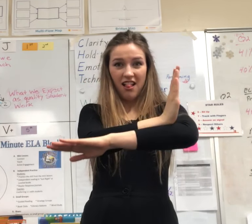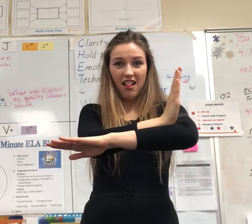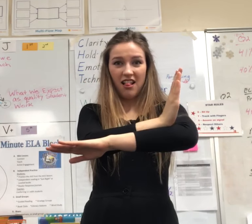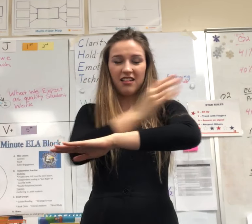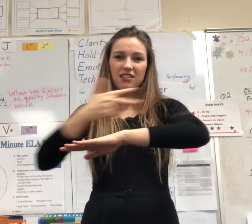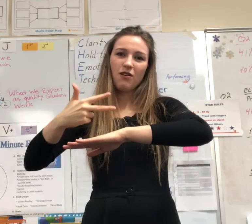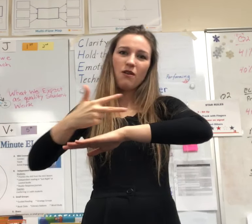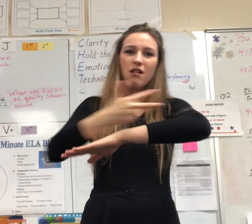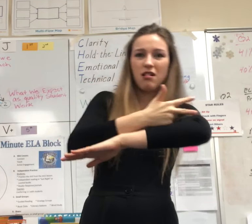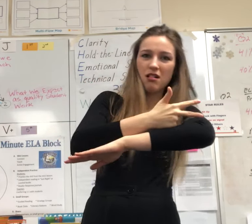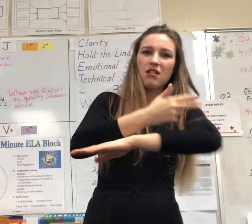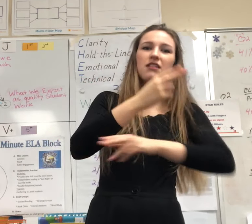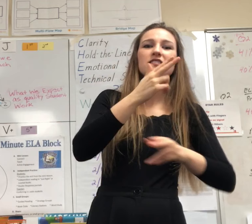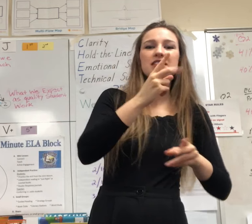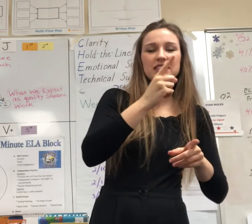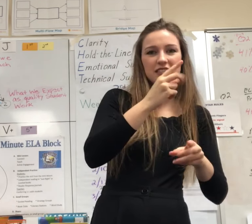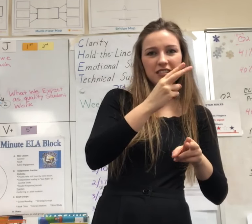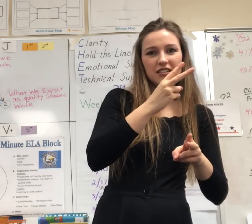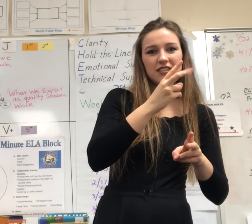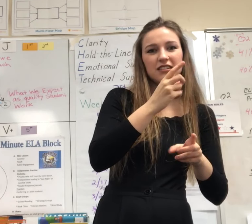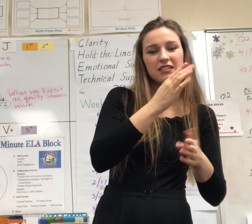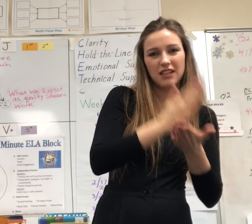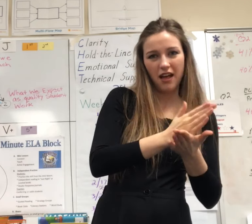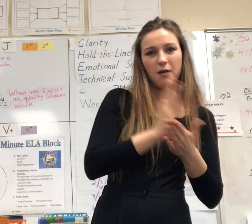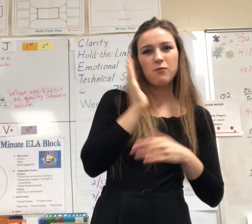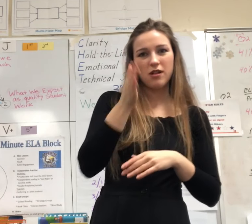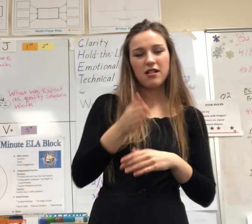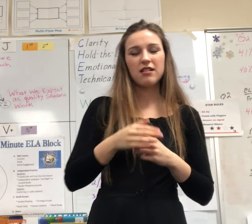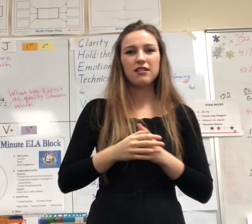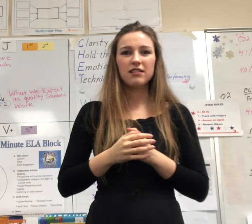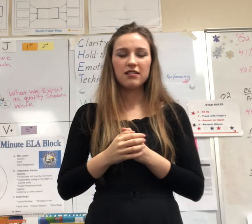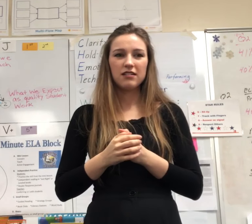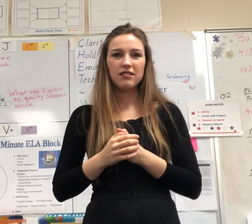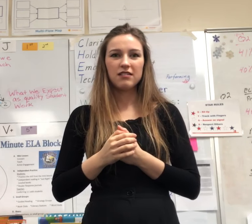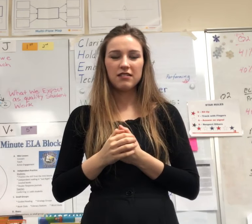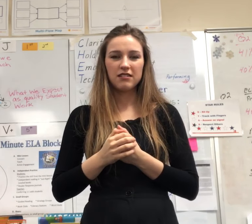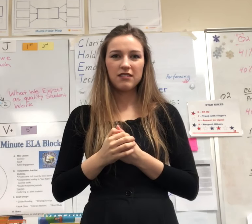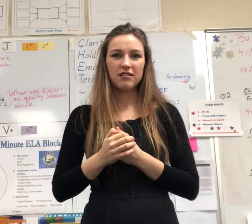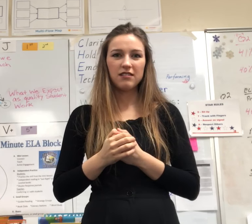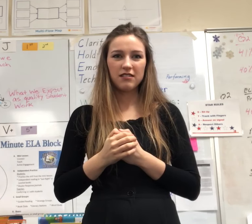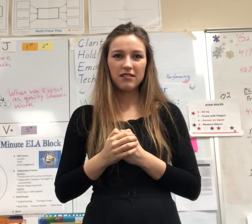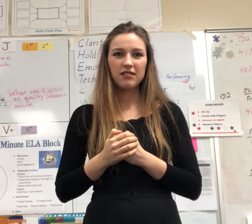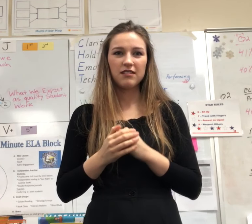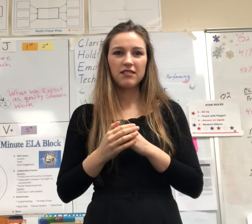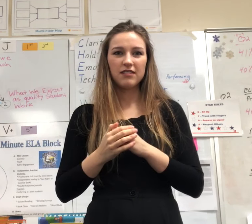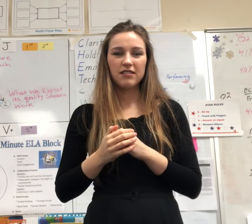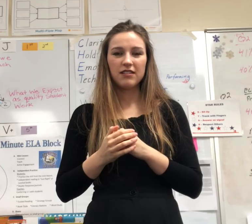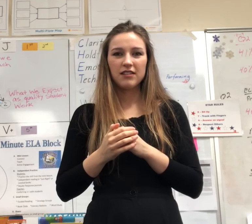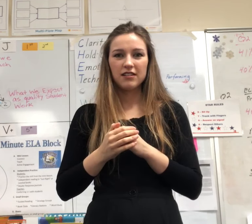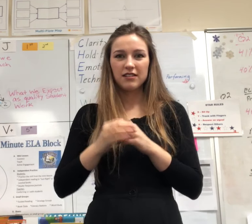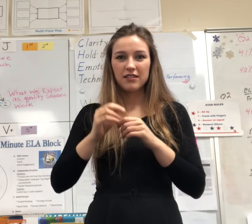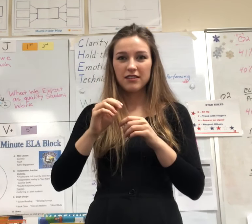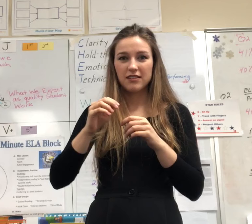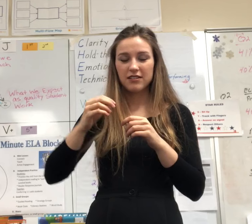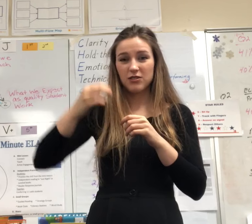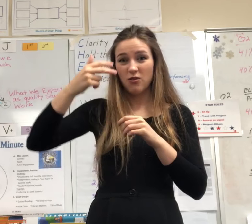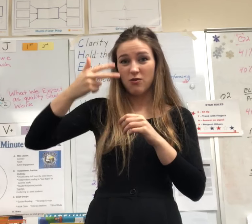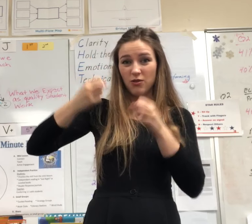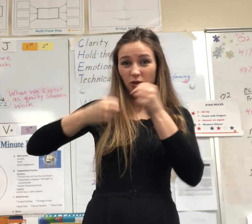take the hook and you're going to put it against the front axle. Remember that front axle is not moving. You're gonna hook it